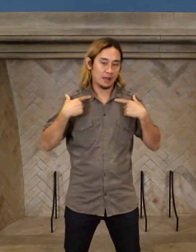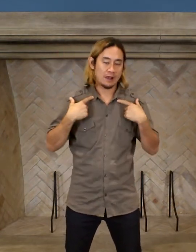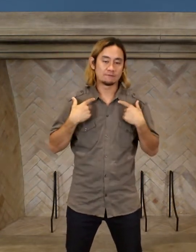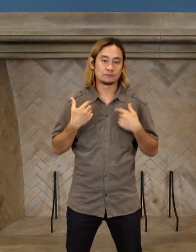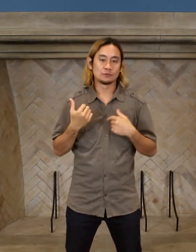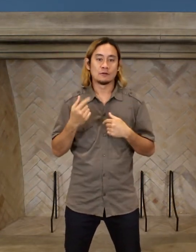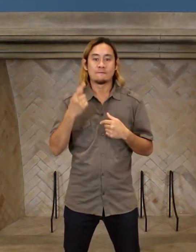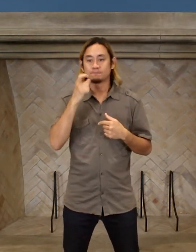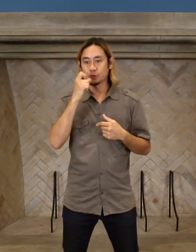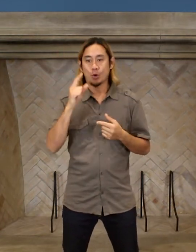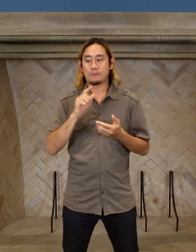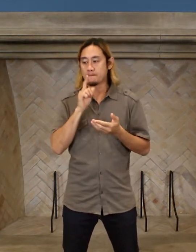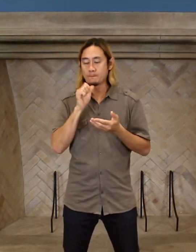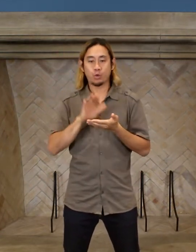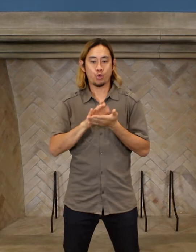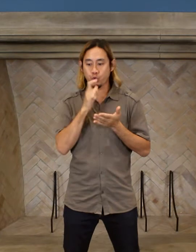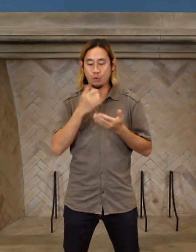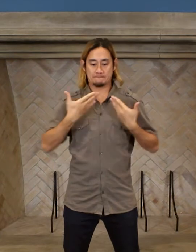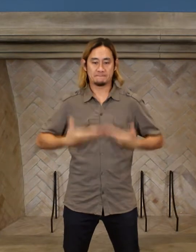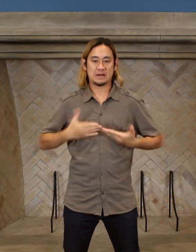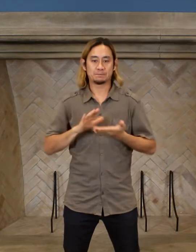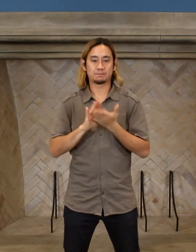their life, they helped me become who I am today.